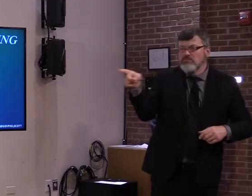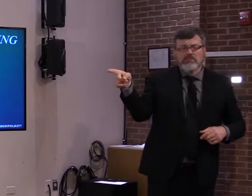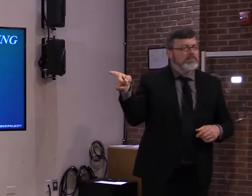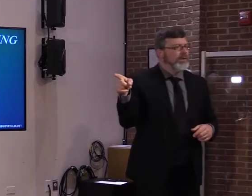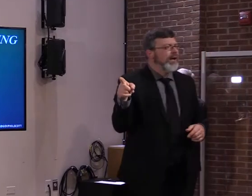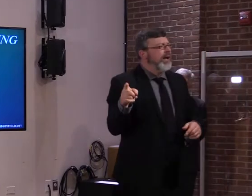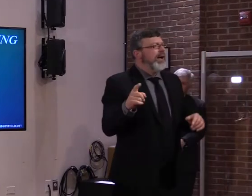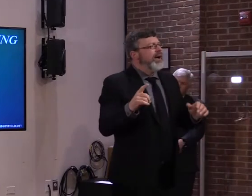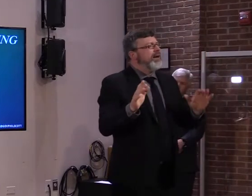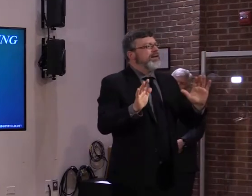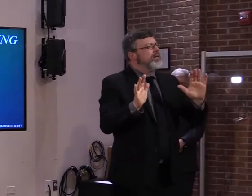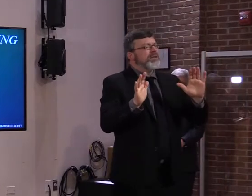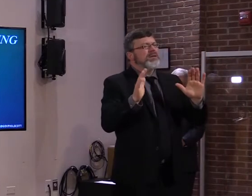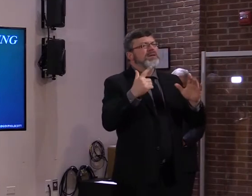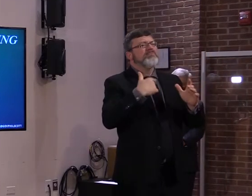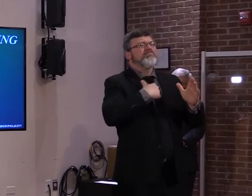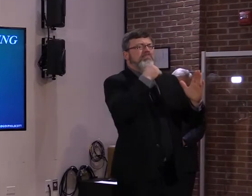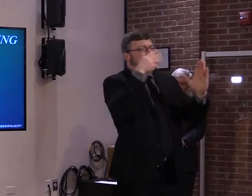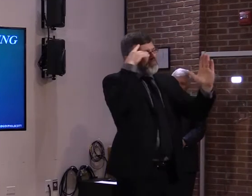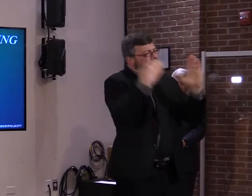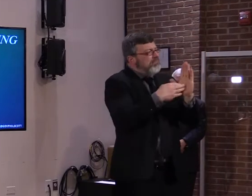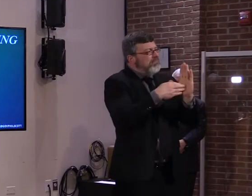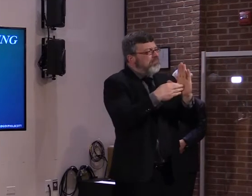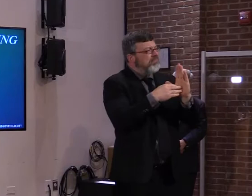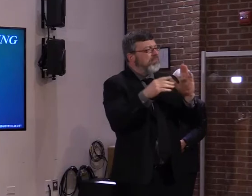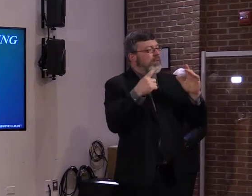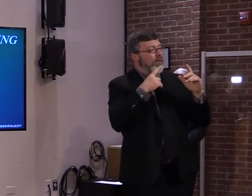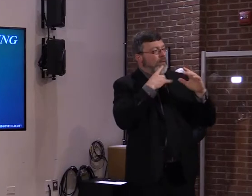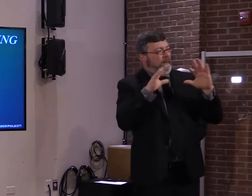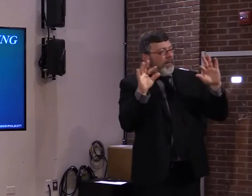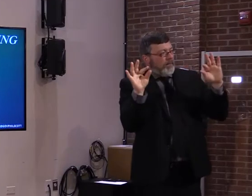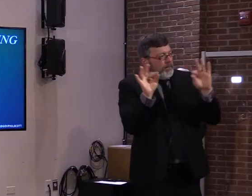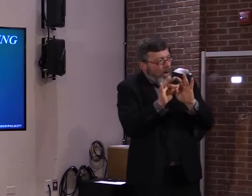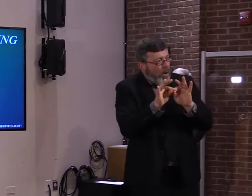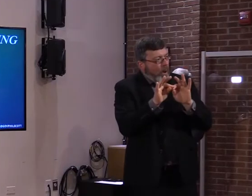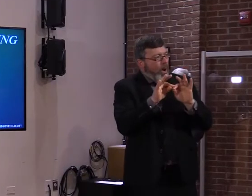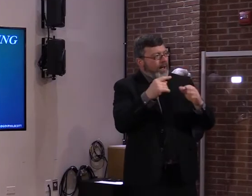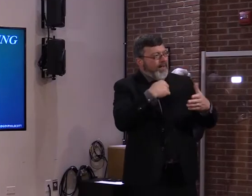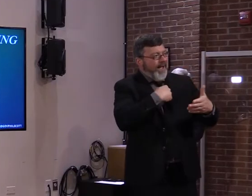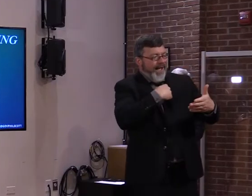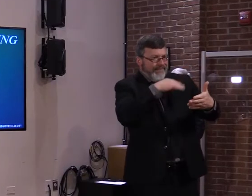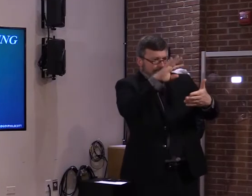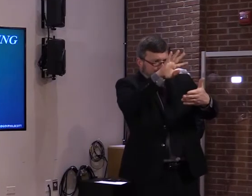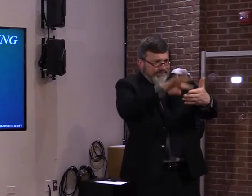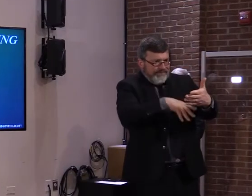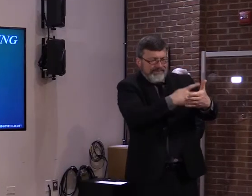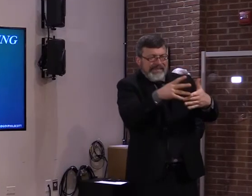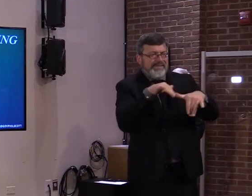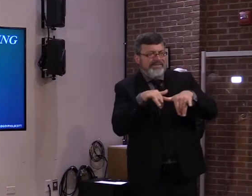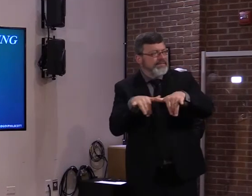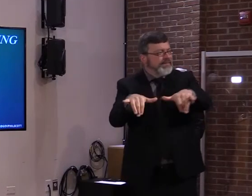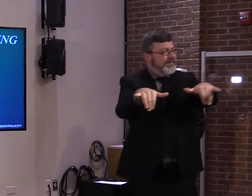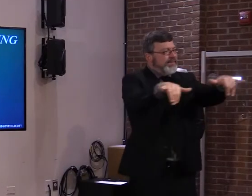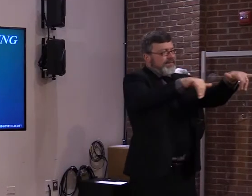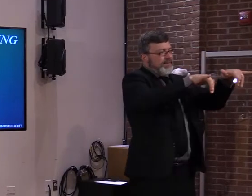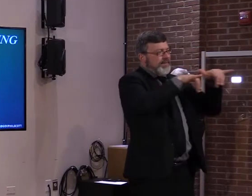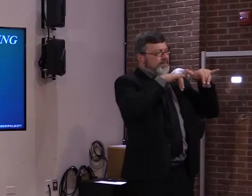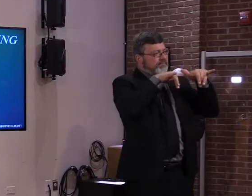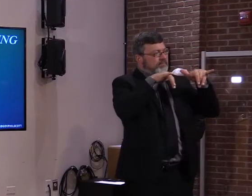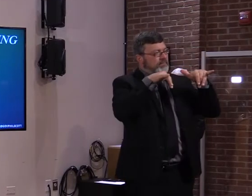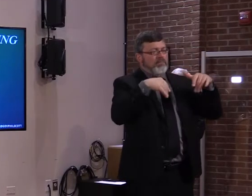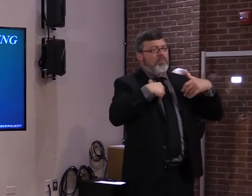we should take the time to create a template so that it's all the same across the, the state. So there isn't this patchwork